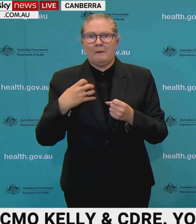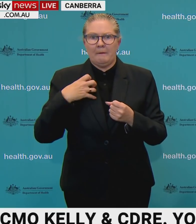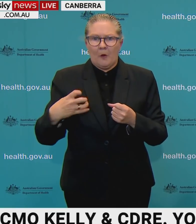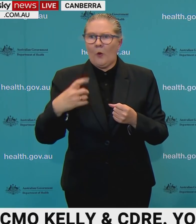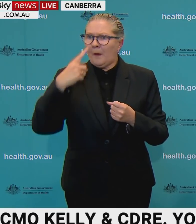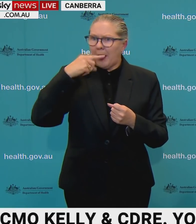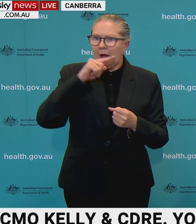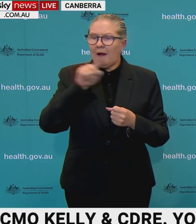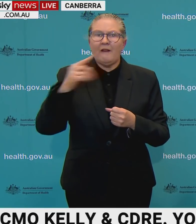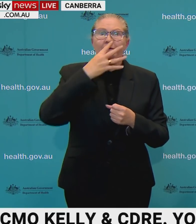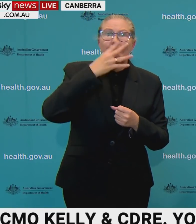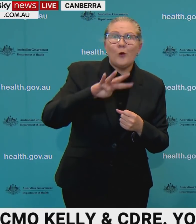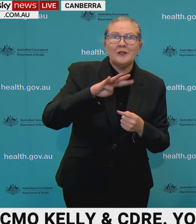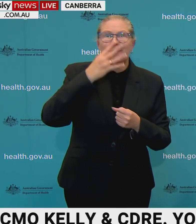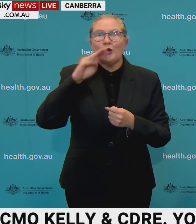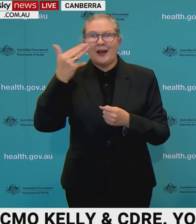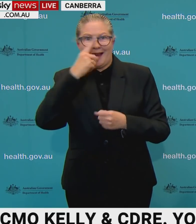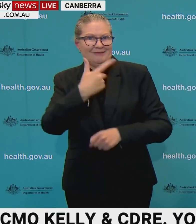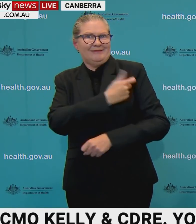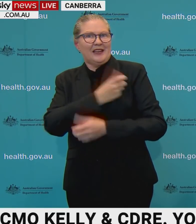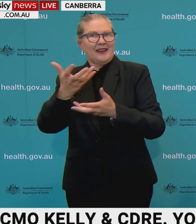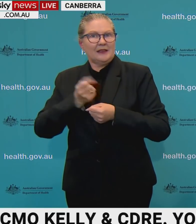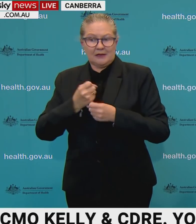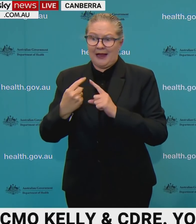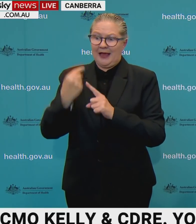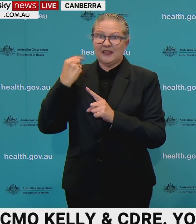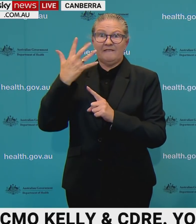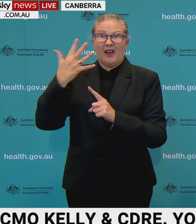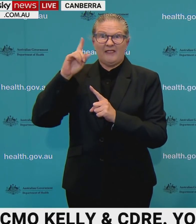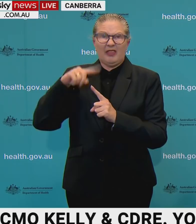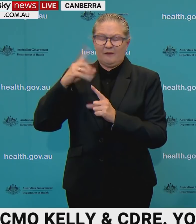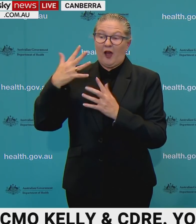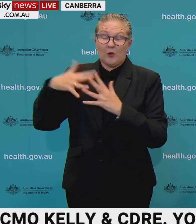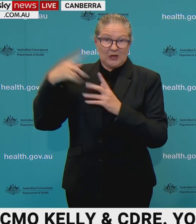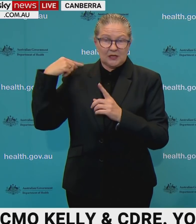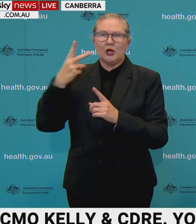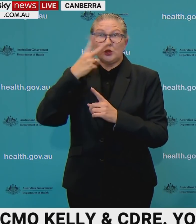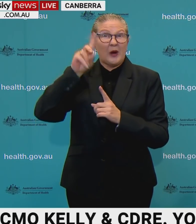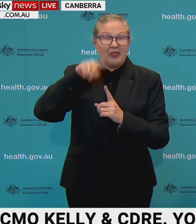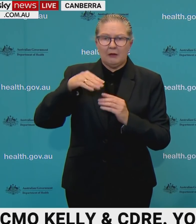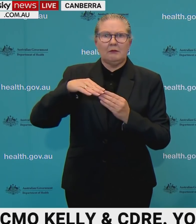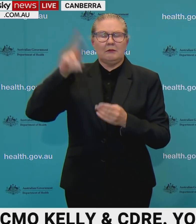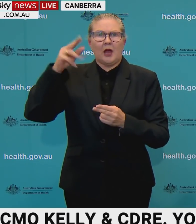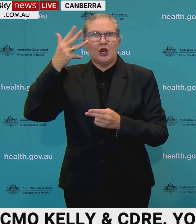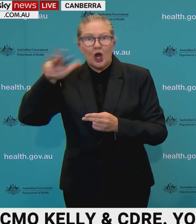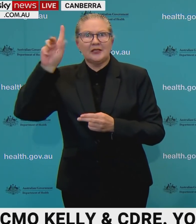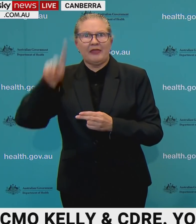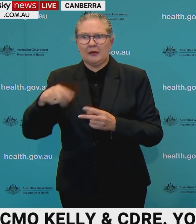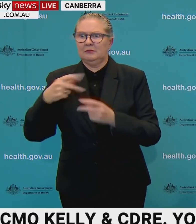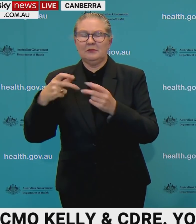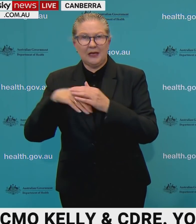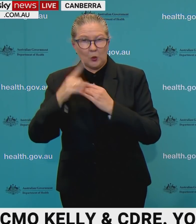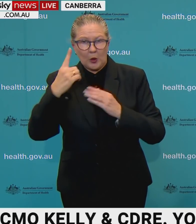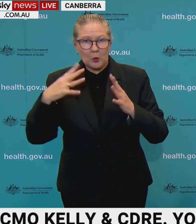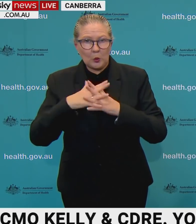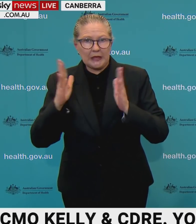40 to 49 cohort. In the last 5 weeks, they've gone from 20,000 to 90,000 doses administered in a week.